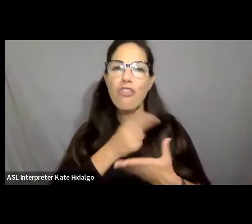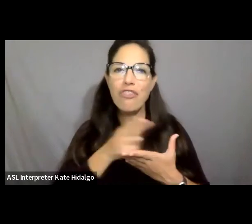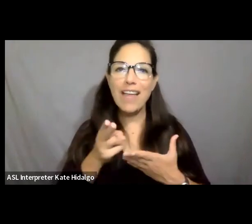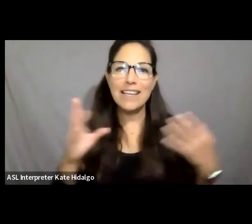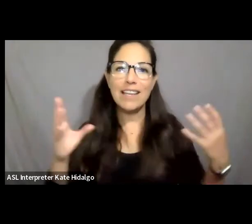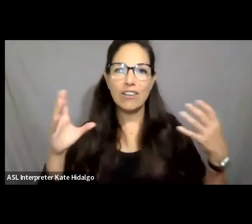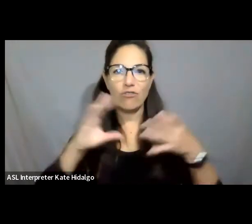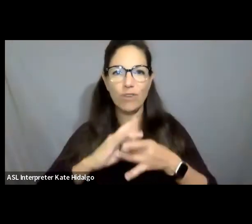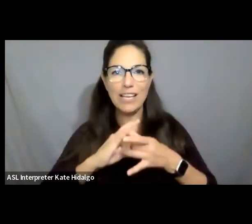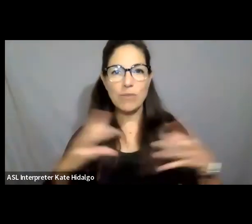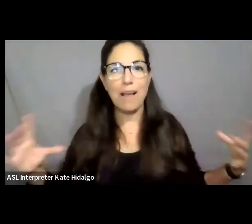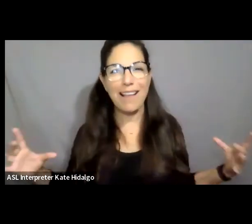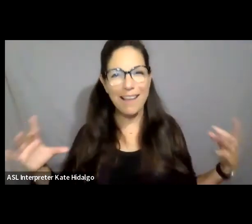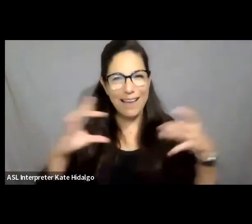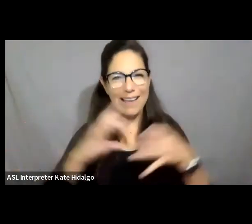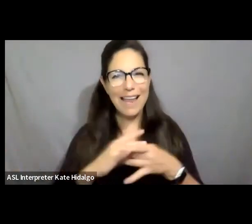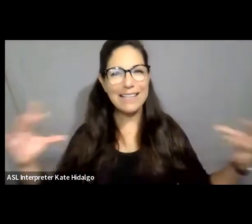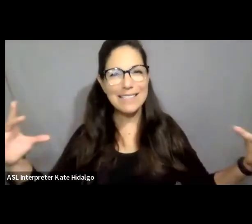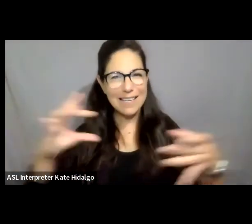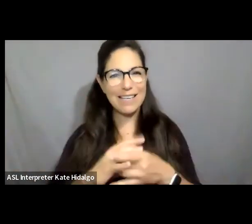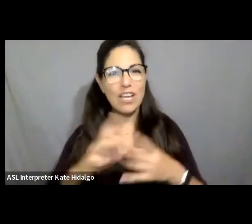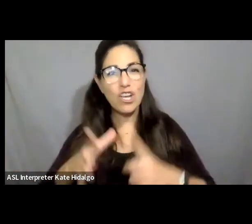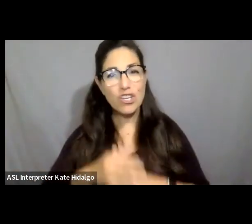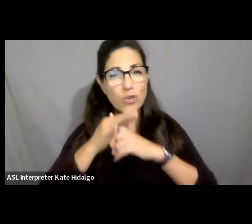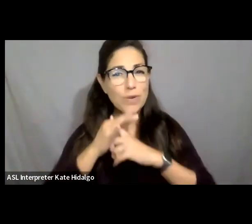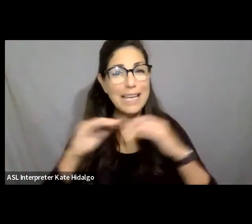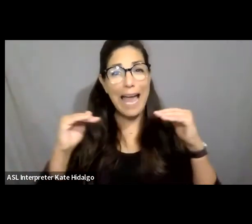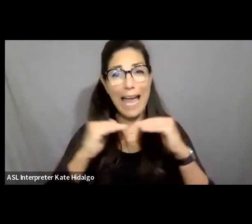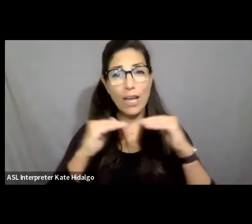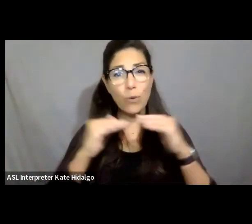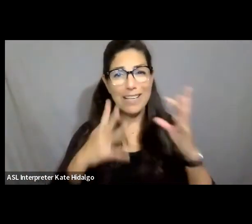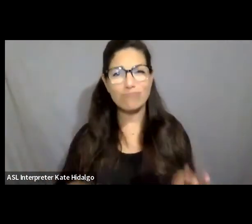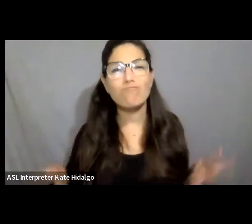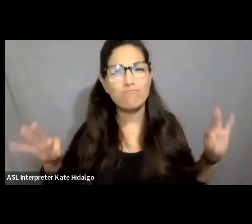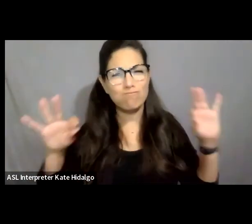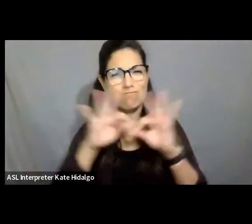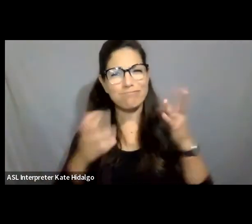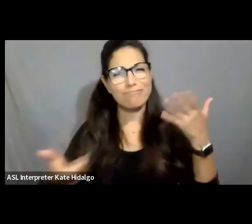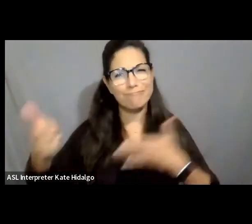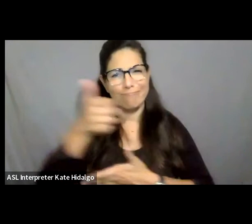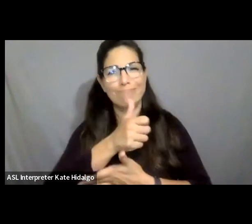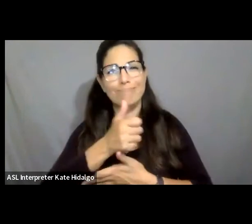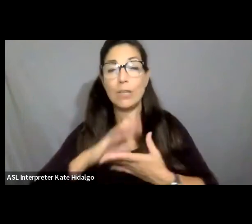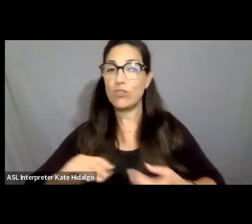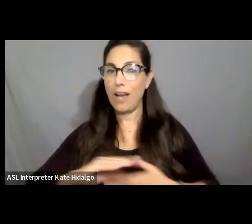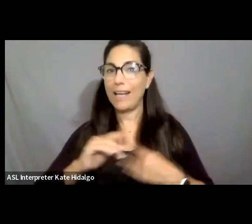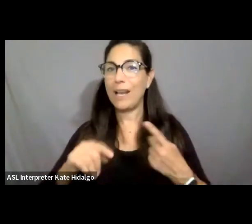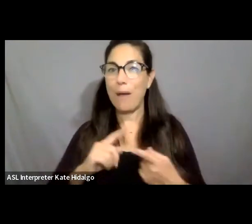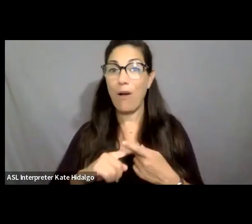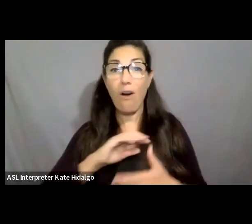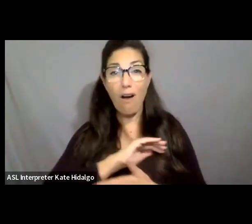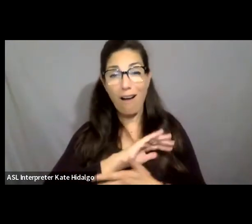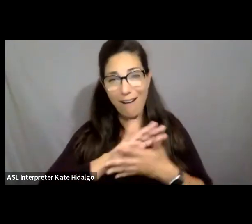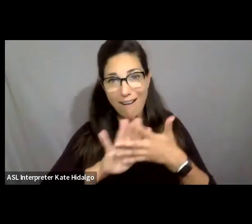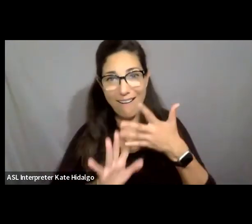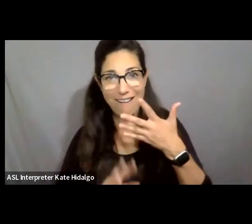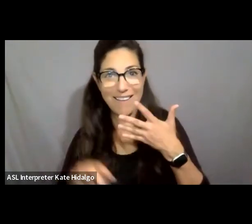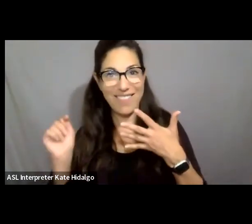connectedness, the unique things that the equity imperative that you're talking about, all of these